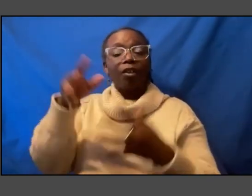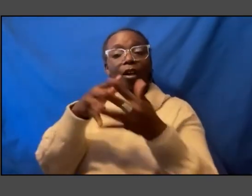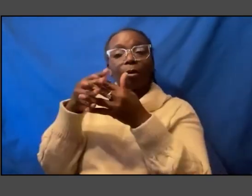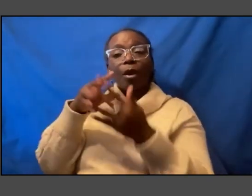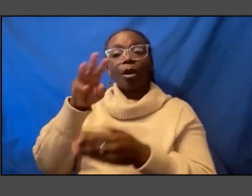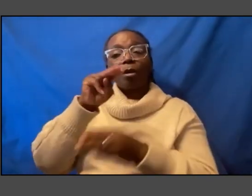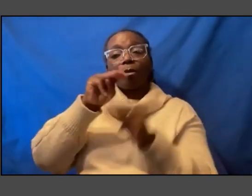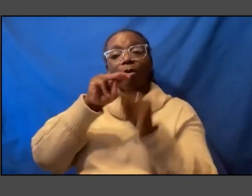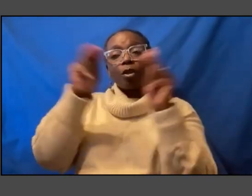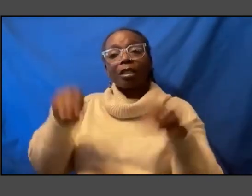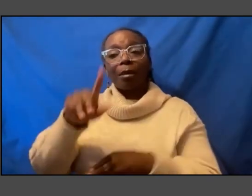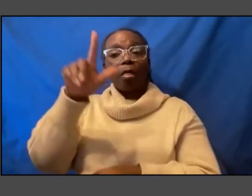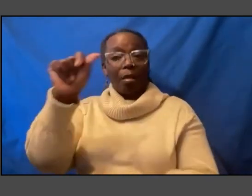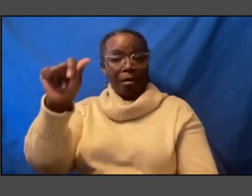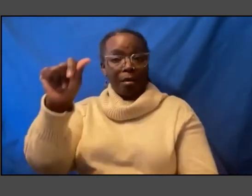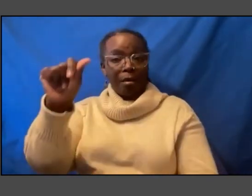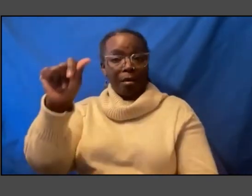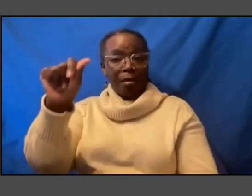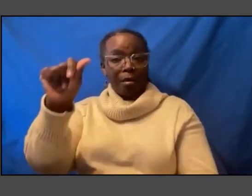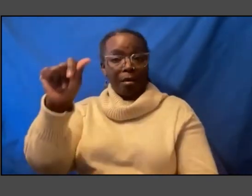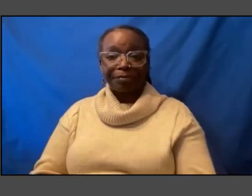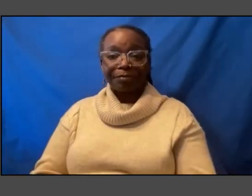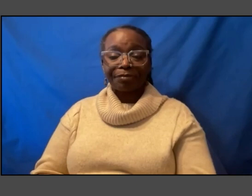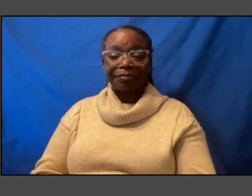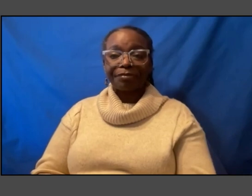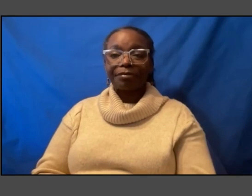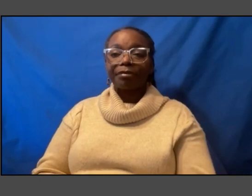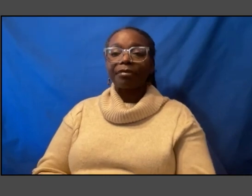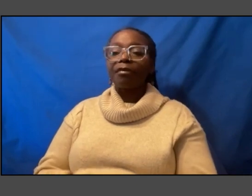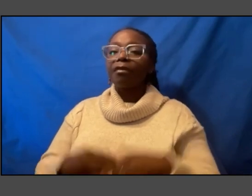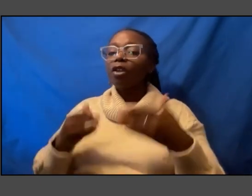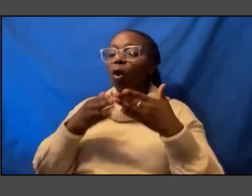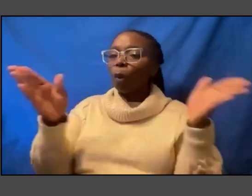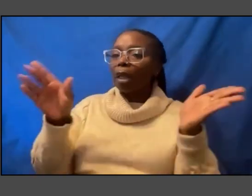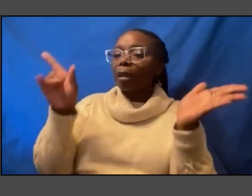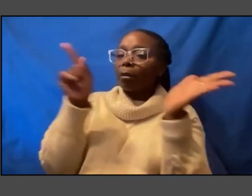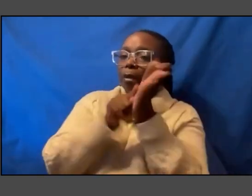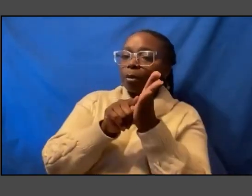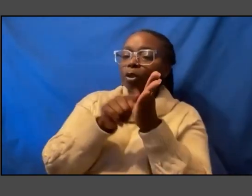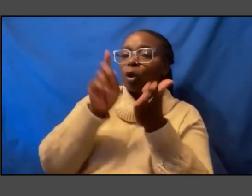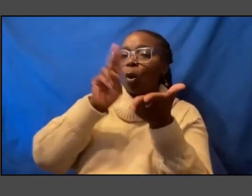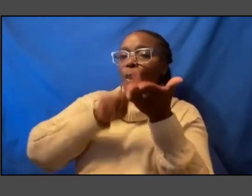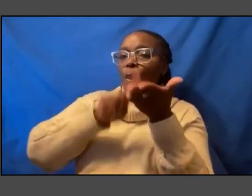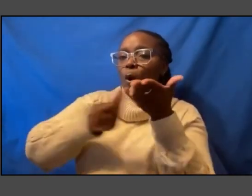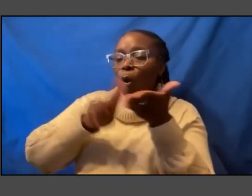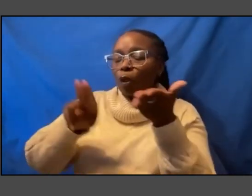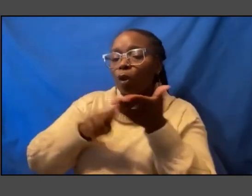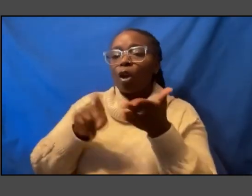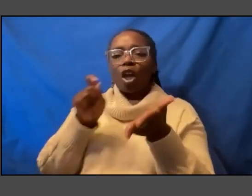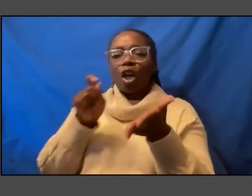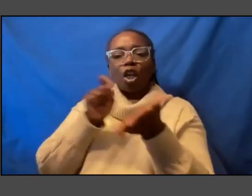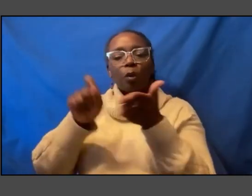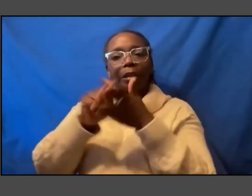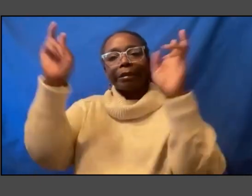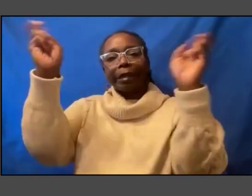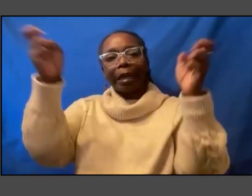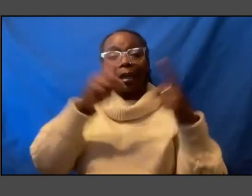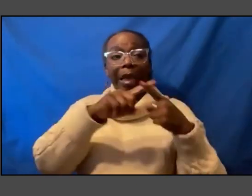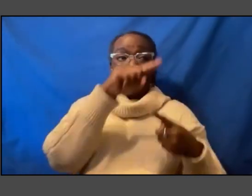a widely published author Secretary Bunch has written on topics ranging from the black military experience the